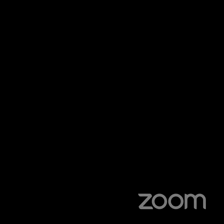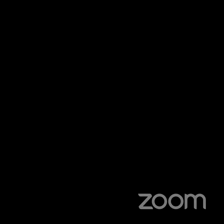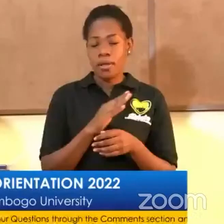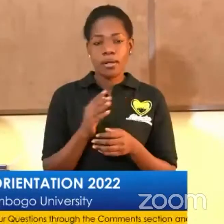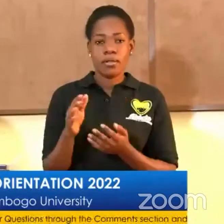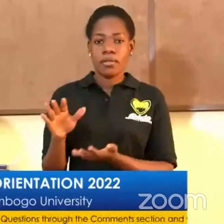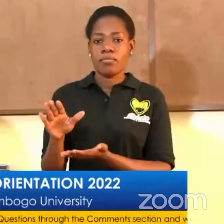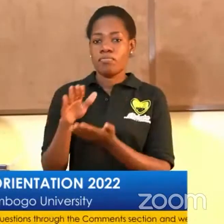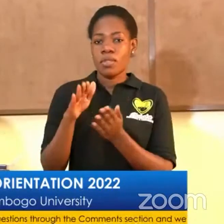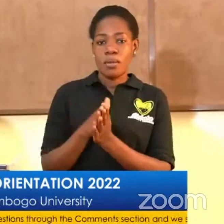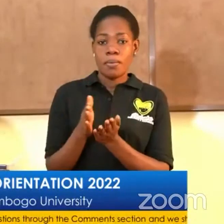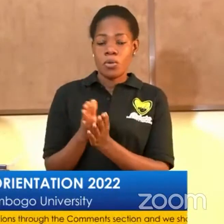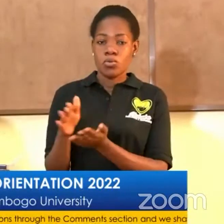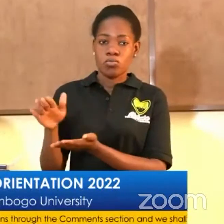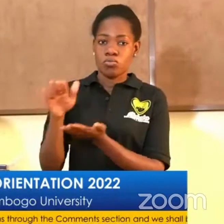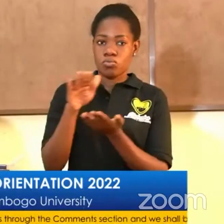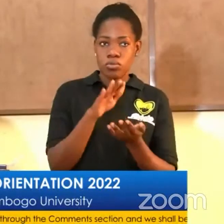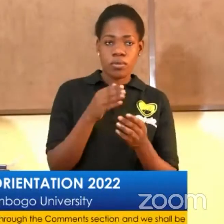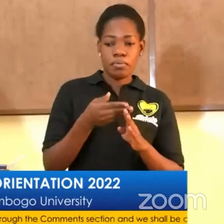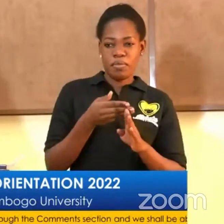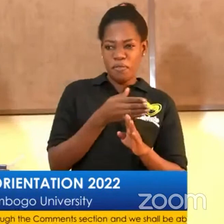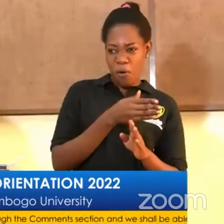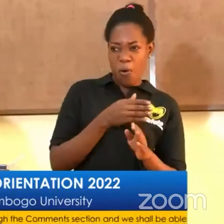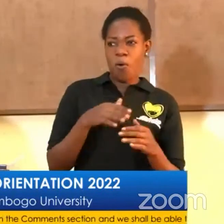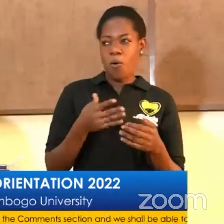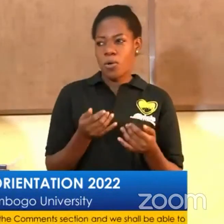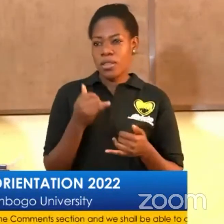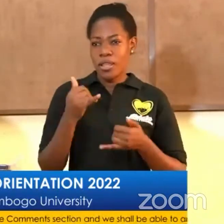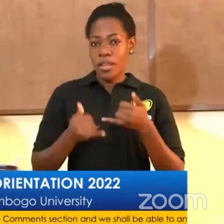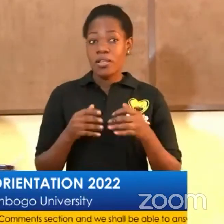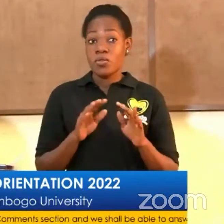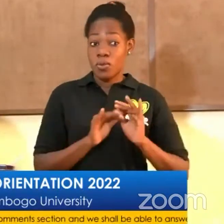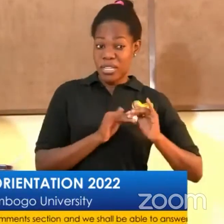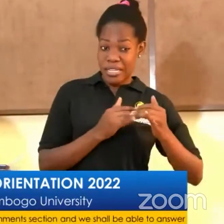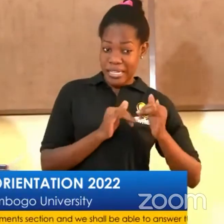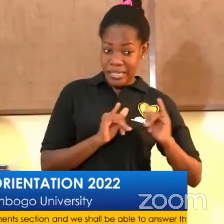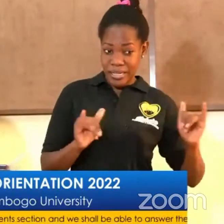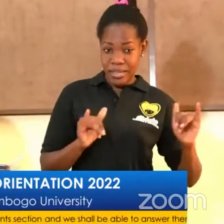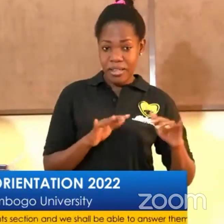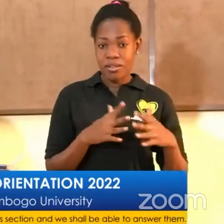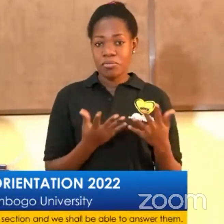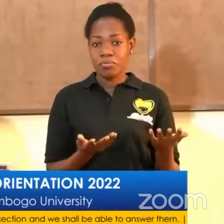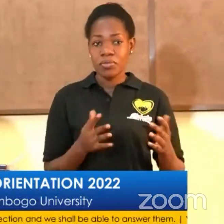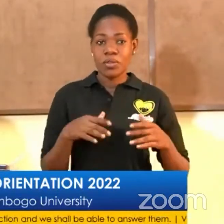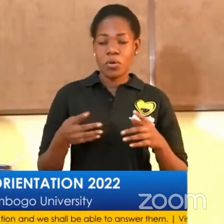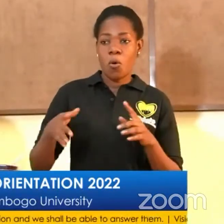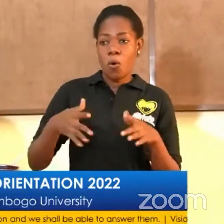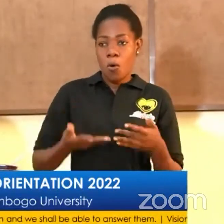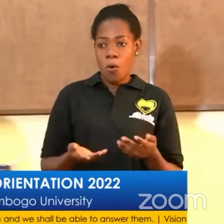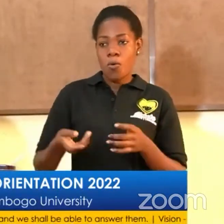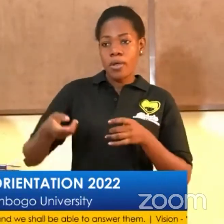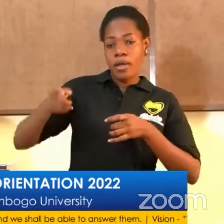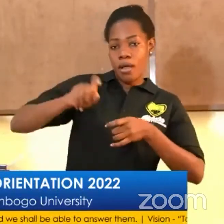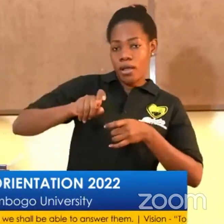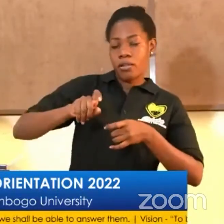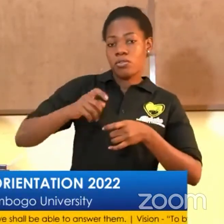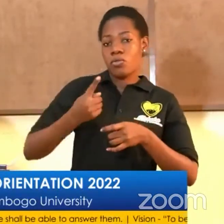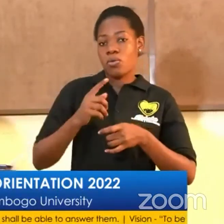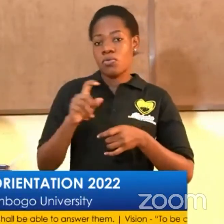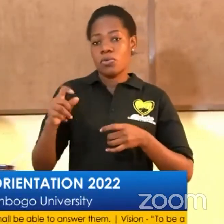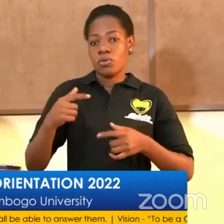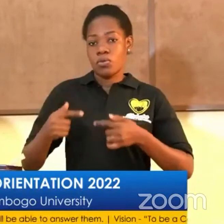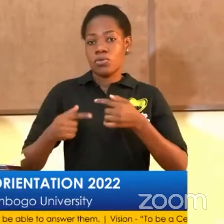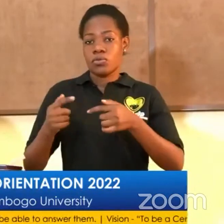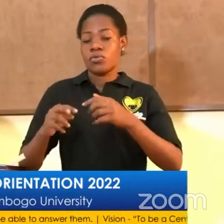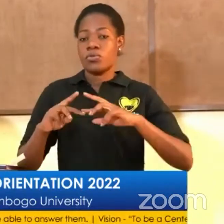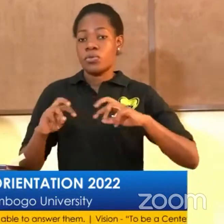clear you, or we can renew, add you 1 more week, and you continue with your research. So ladies and gentlemen, don't